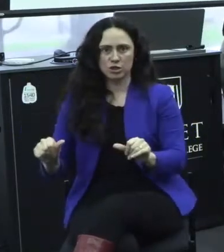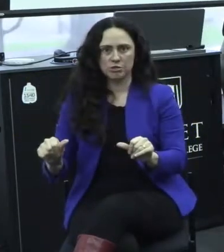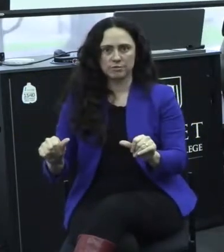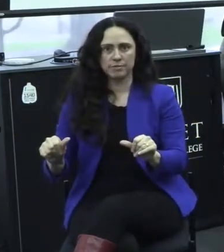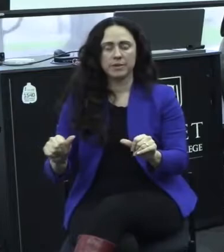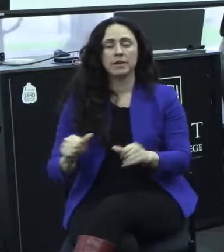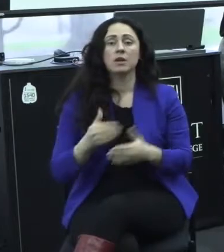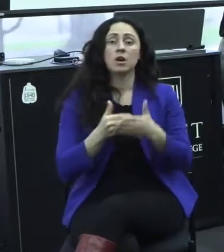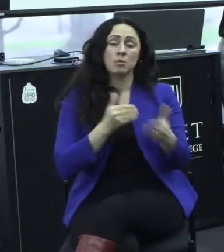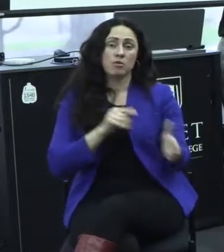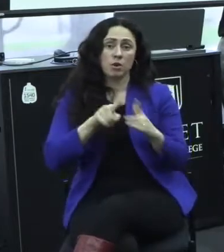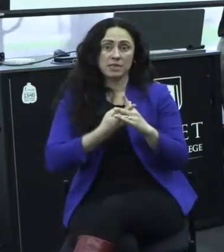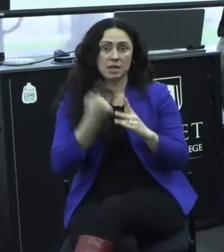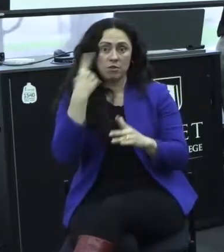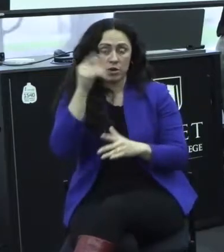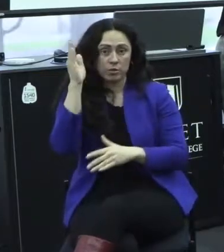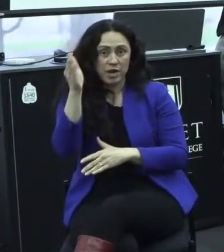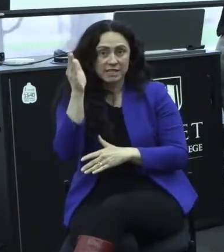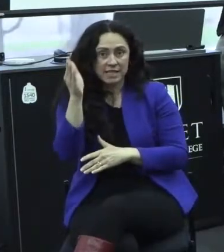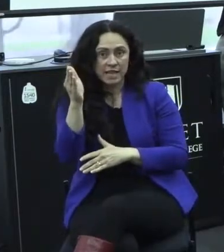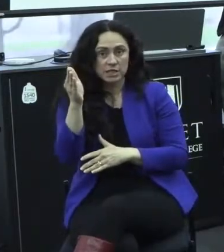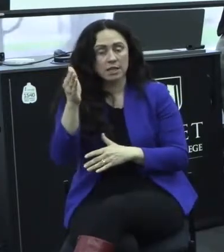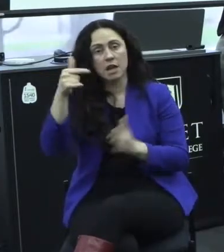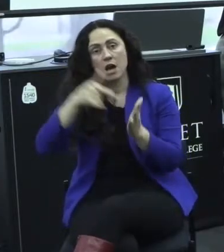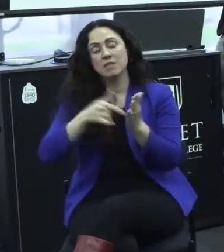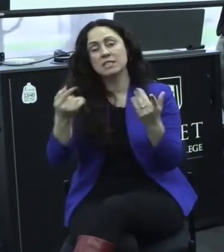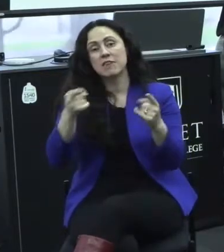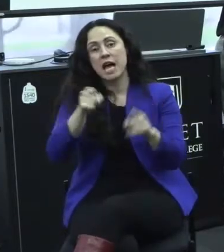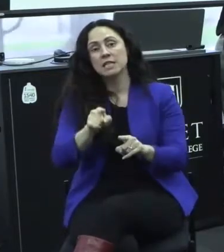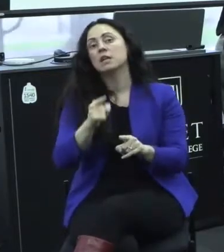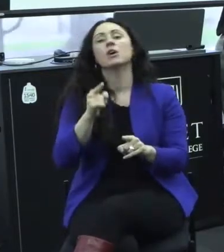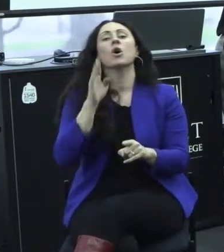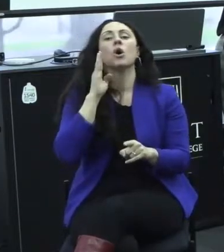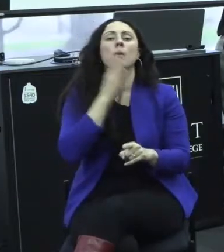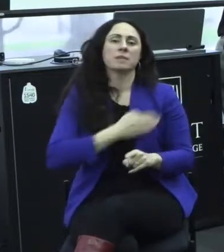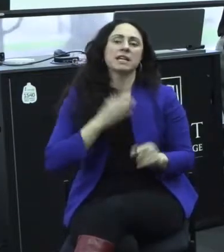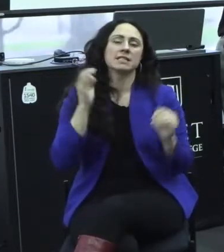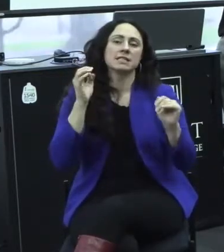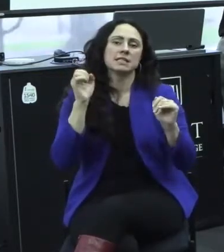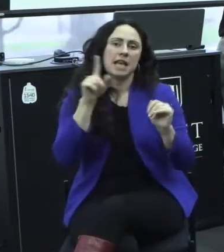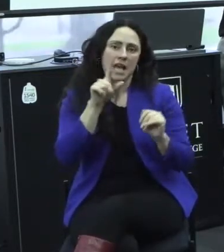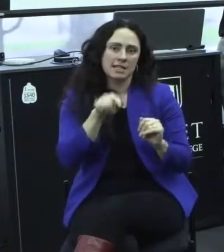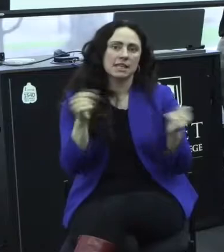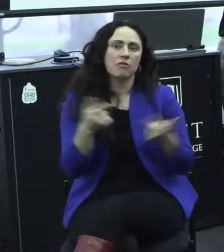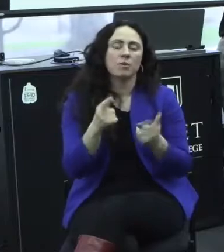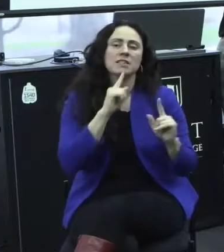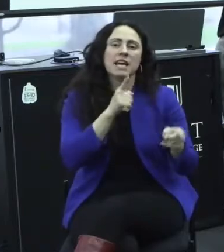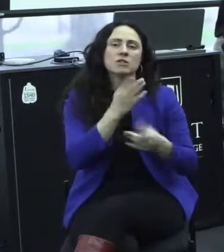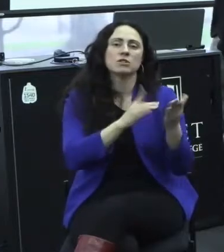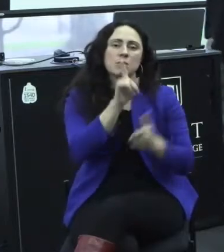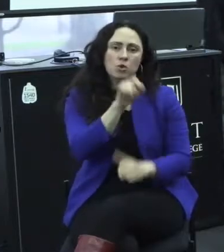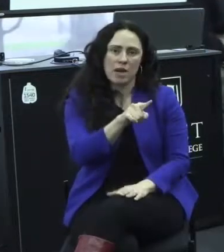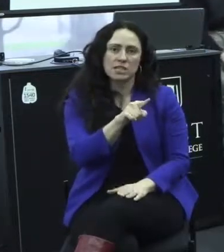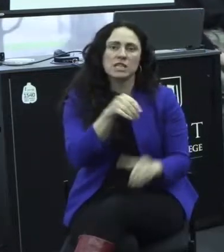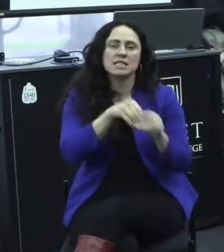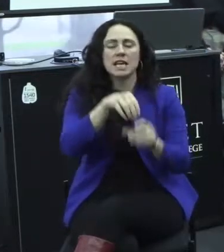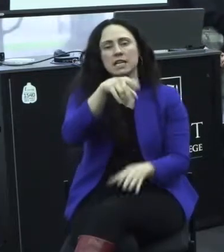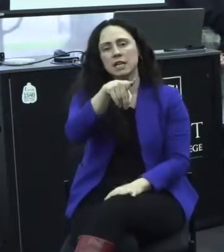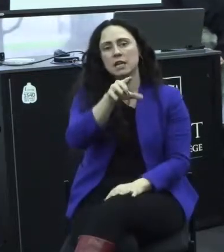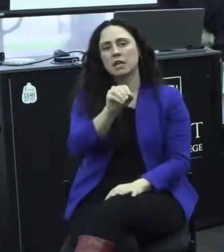Before we get started on the presentation portion of this event, we please ask everyone to answer some questions in a poll.